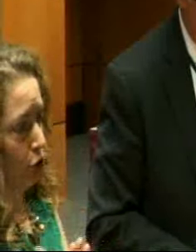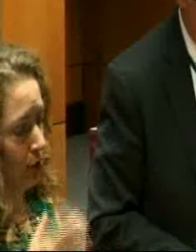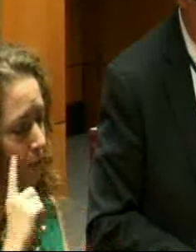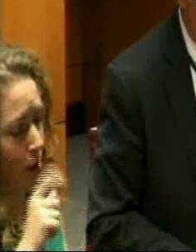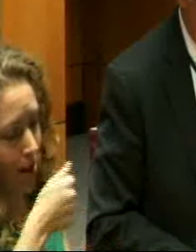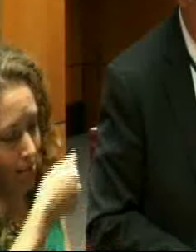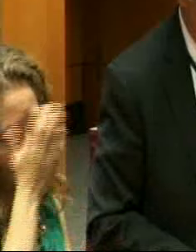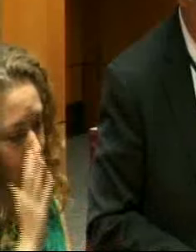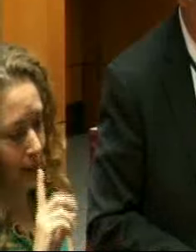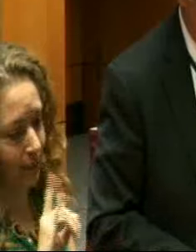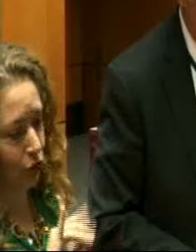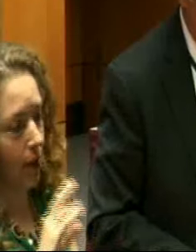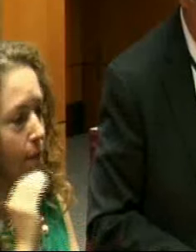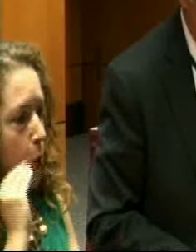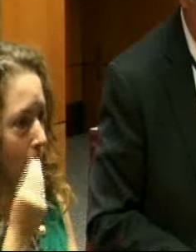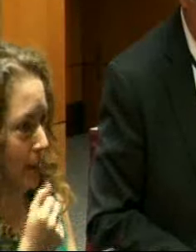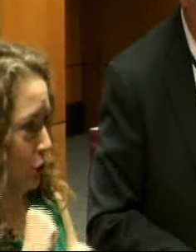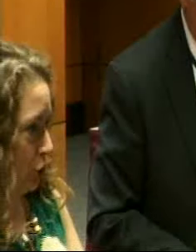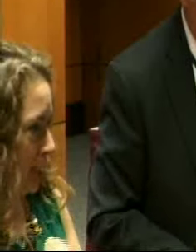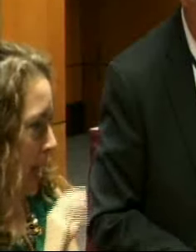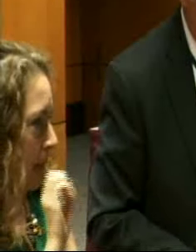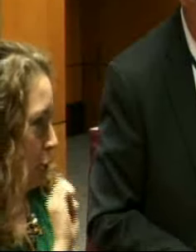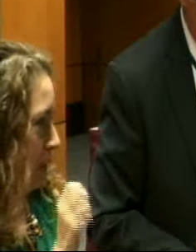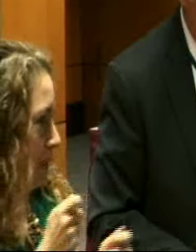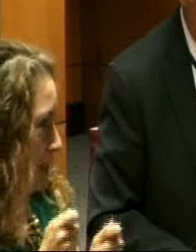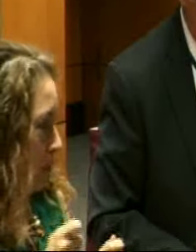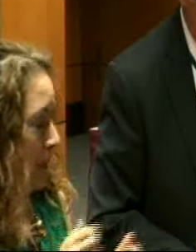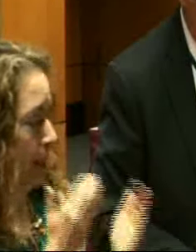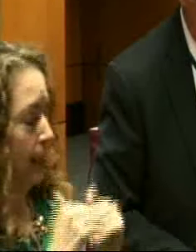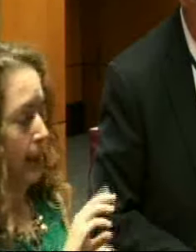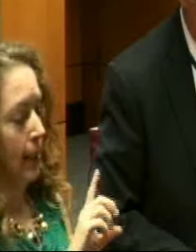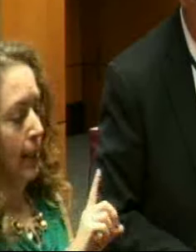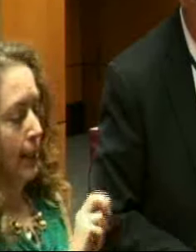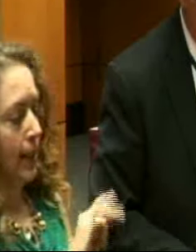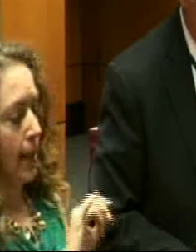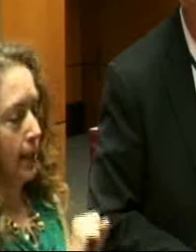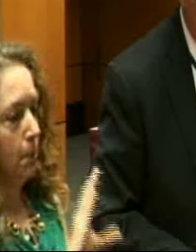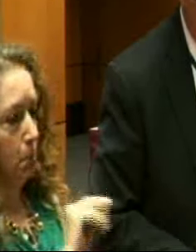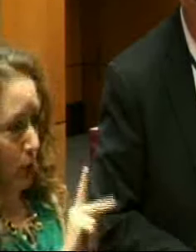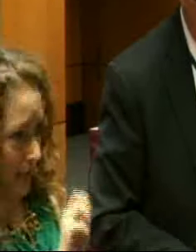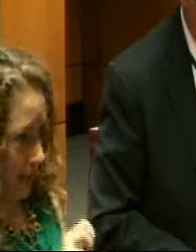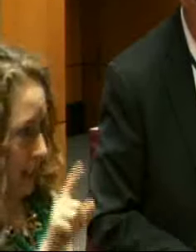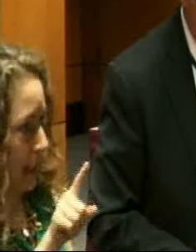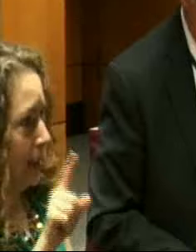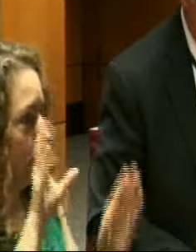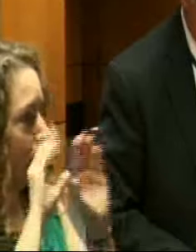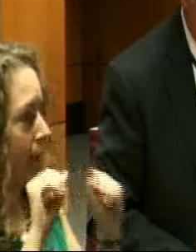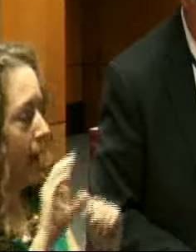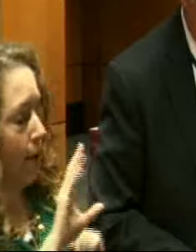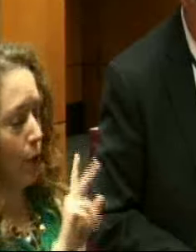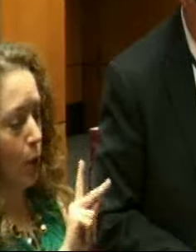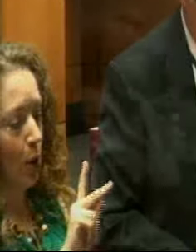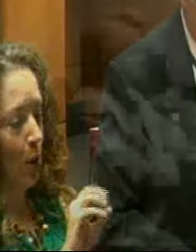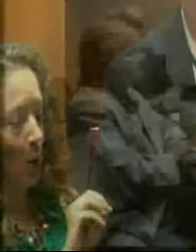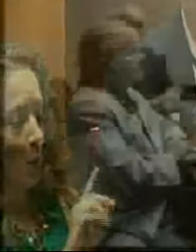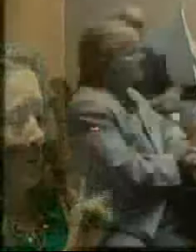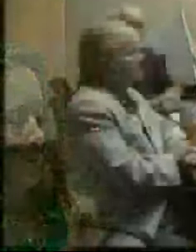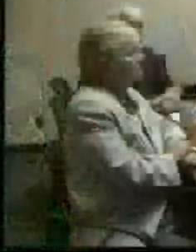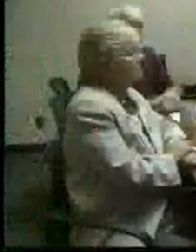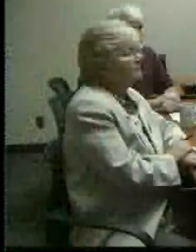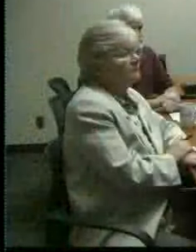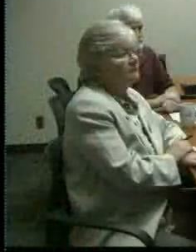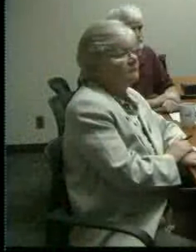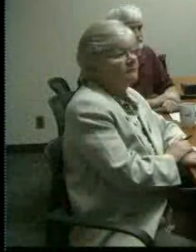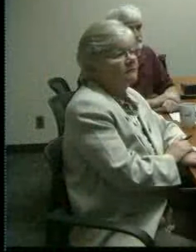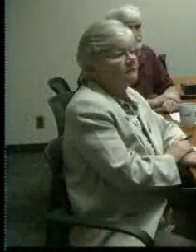Homeland Security and Emergency Management. Dennis Bookey, who is a Vice President of Kodiak Island Broadcasting, and